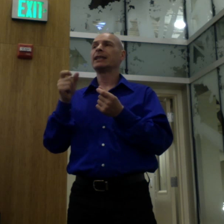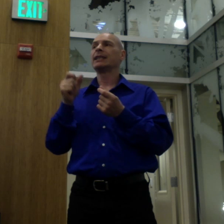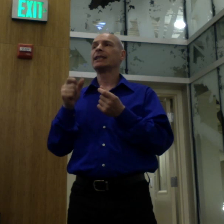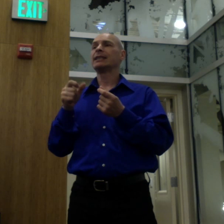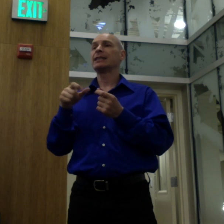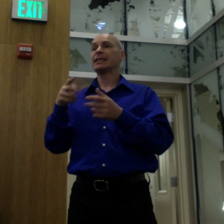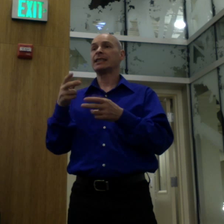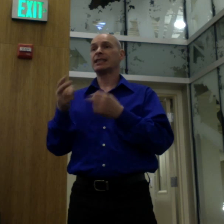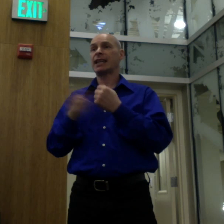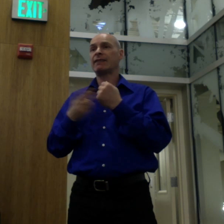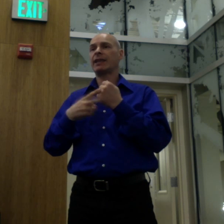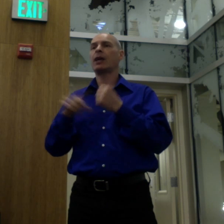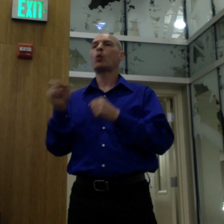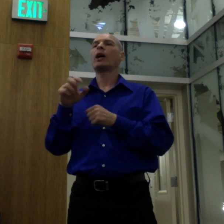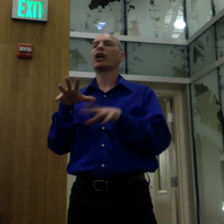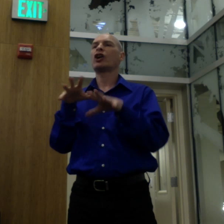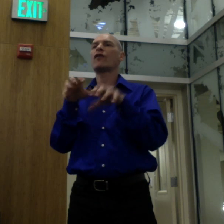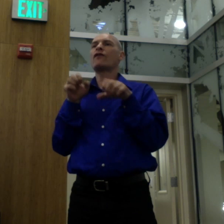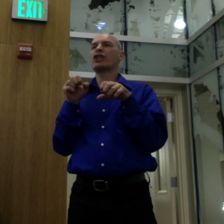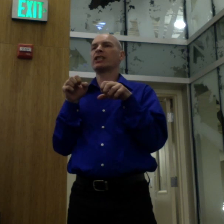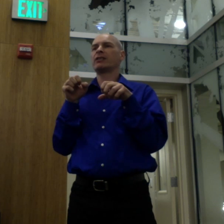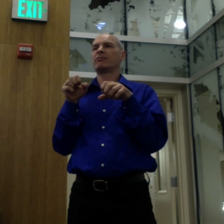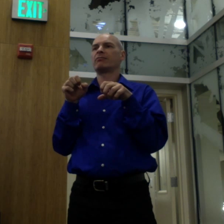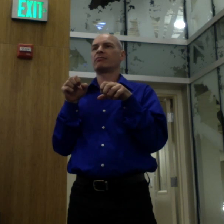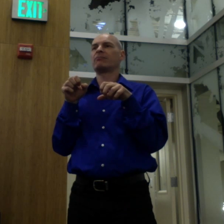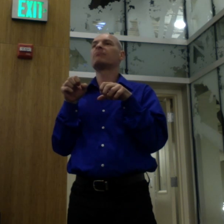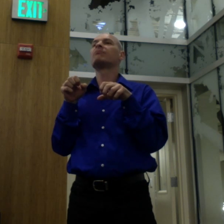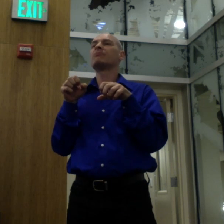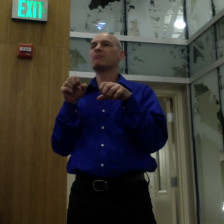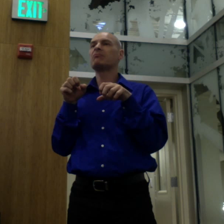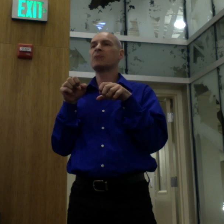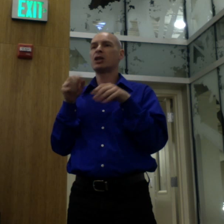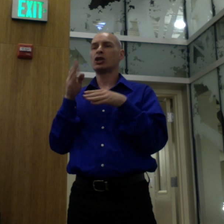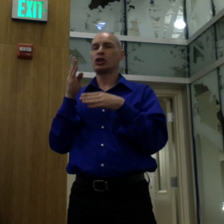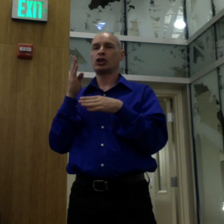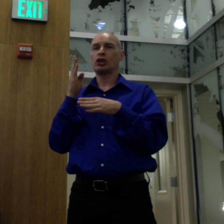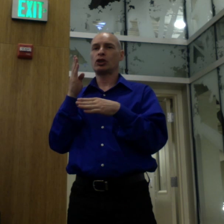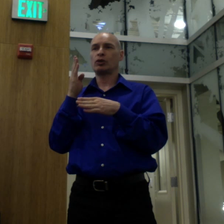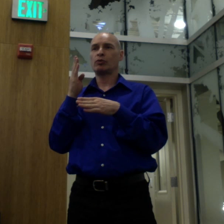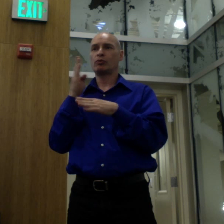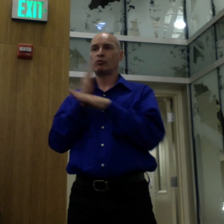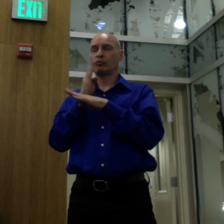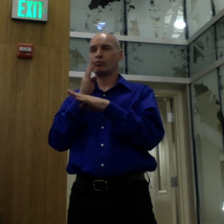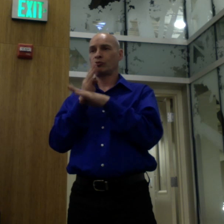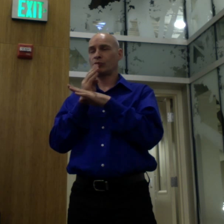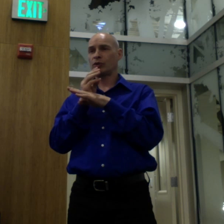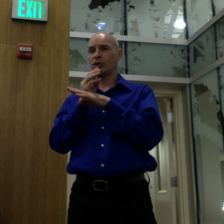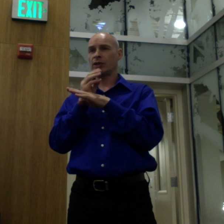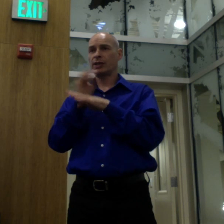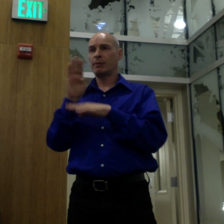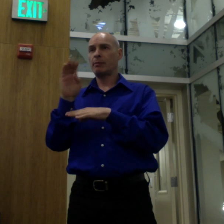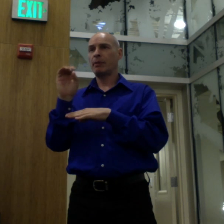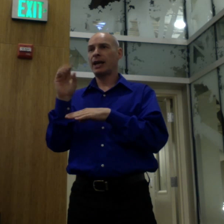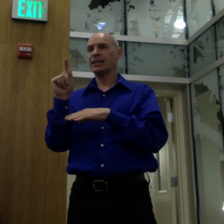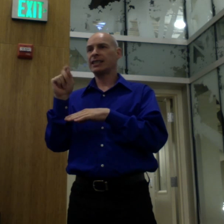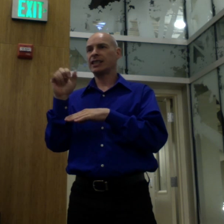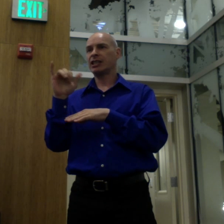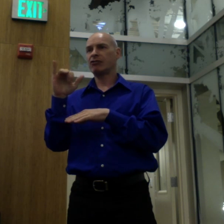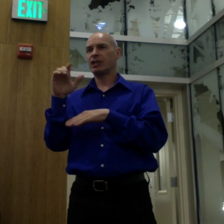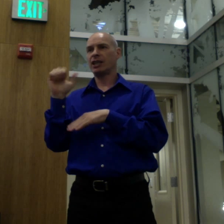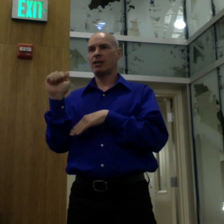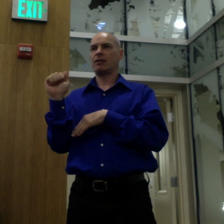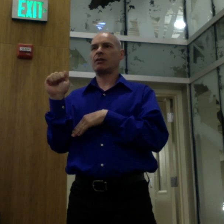freezer. And that will help inhibit any type of bacterial or any type of growth from the moisture.